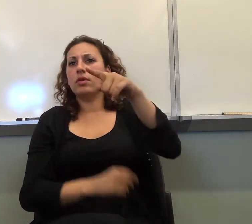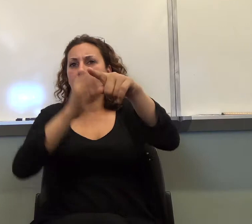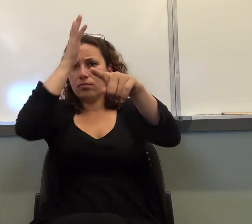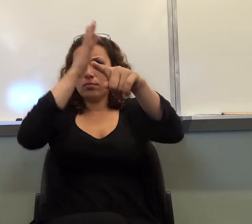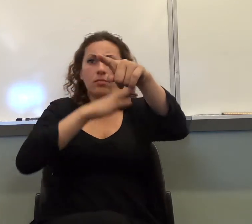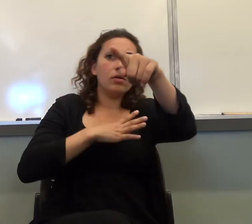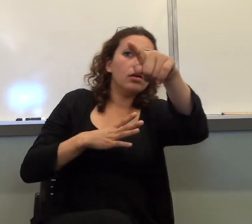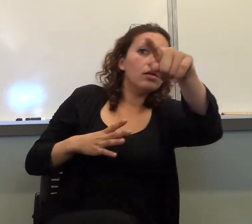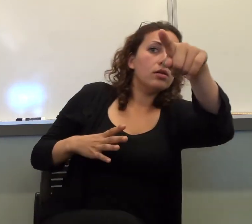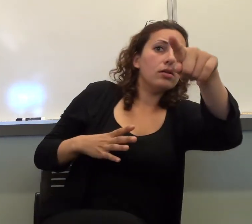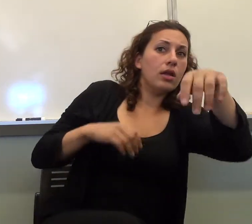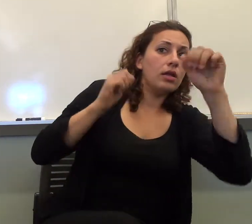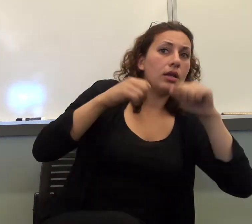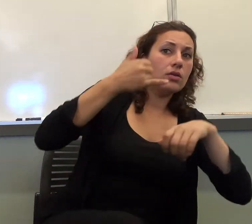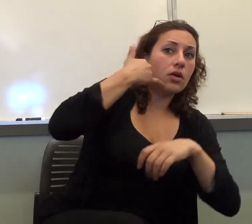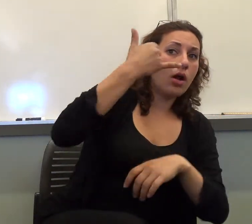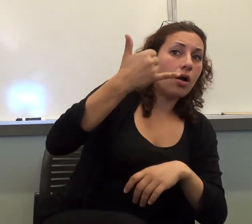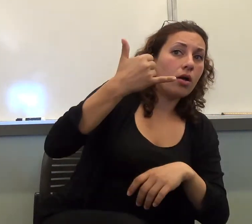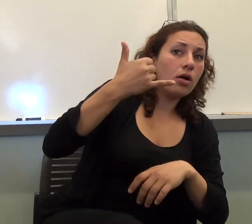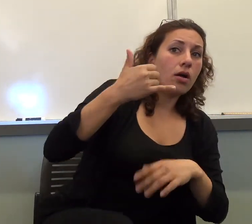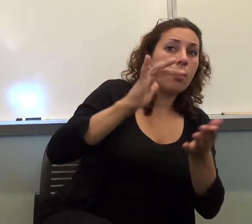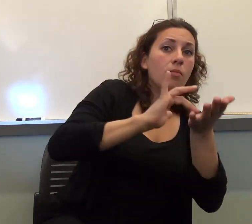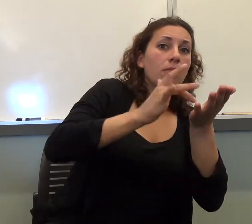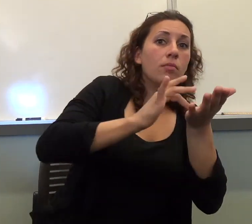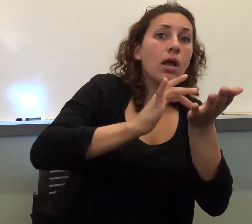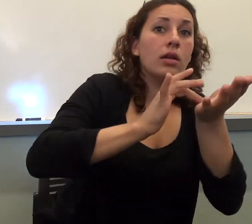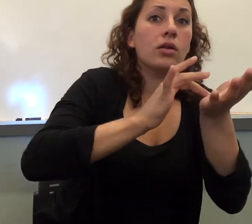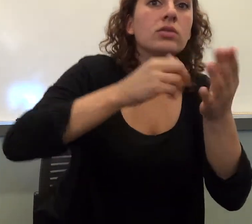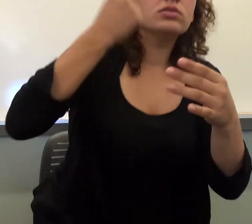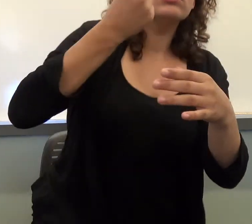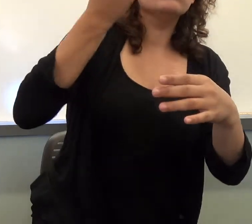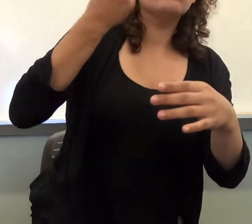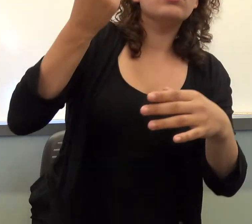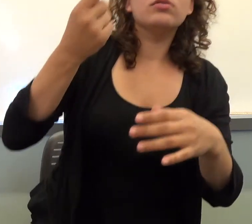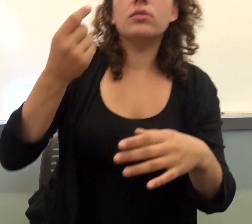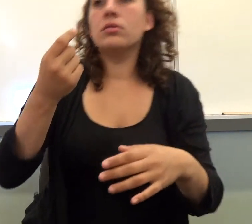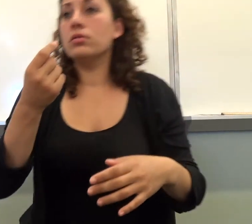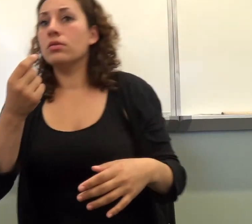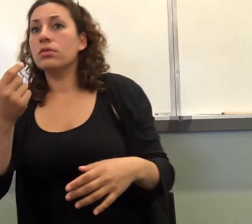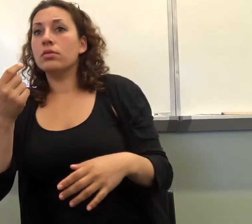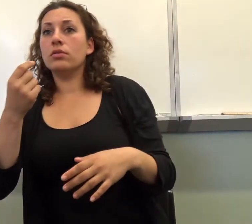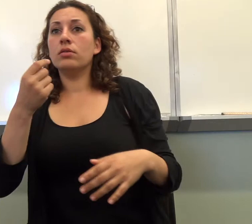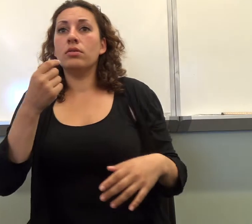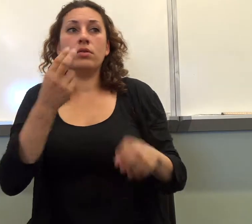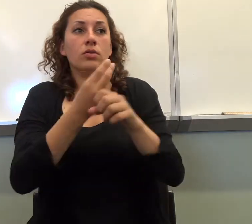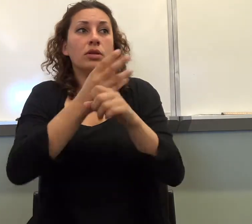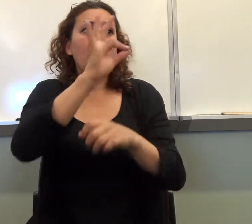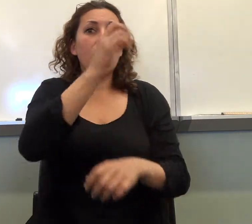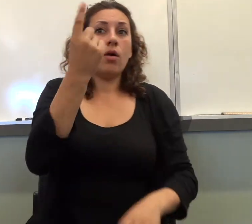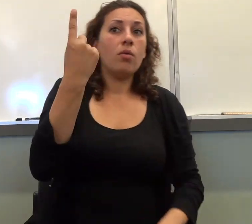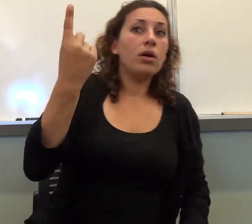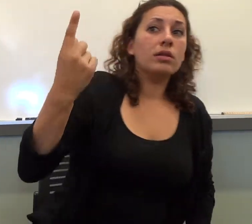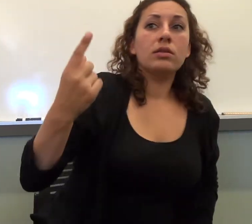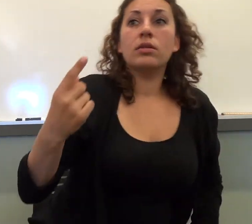medical? Oh, what's going on? Someone use the phone? 911. You okay? Call 911. Good,